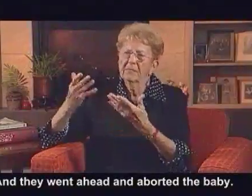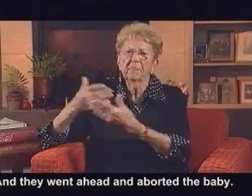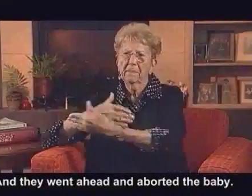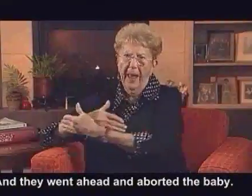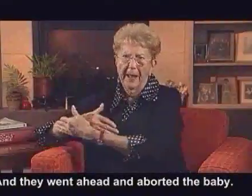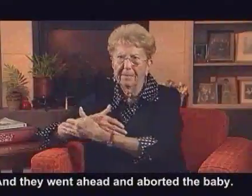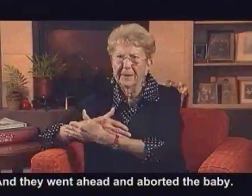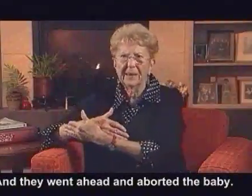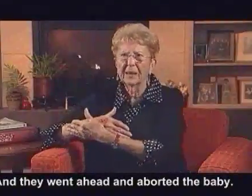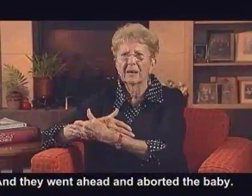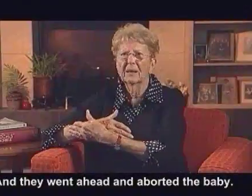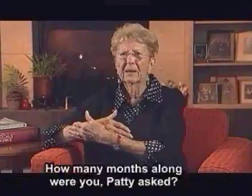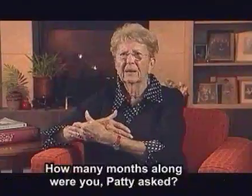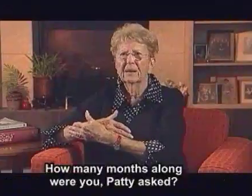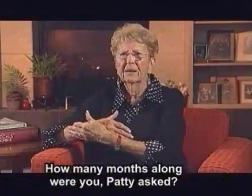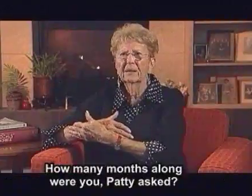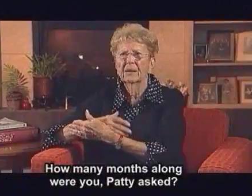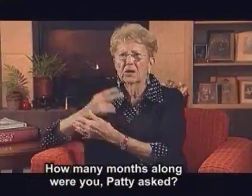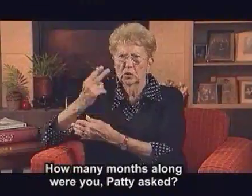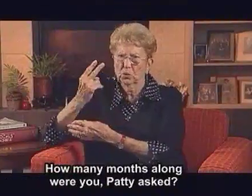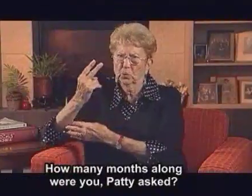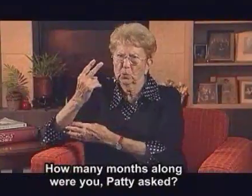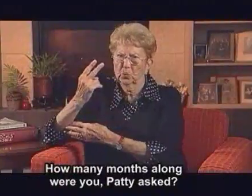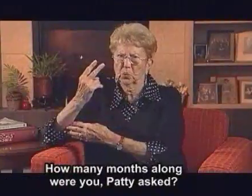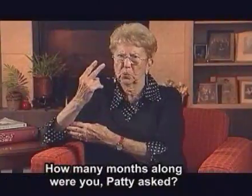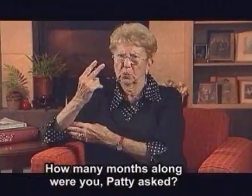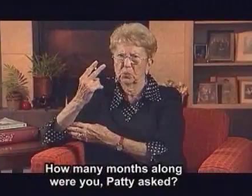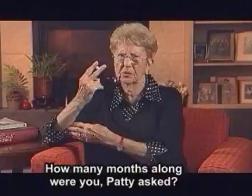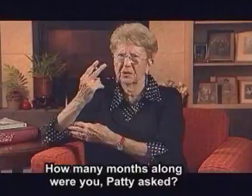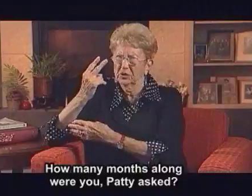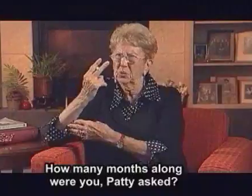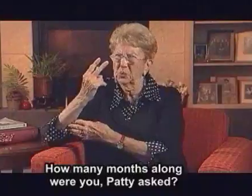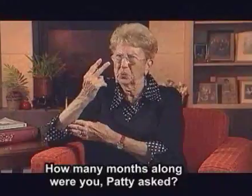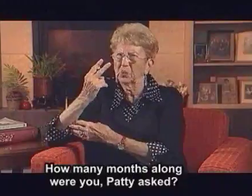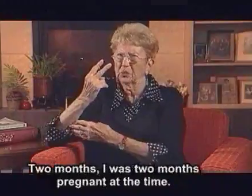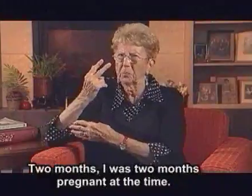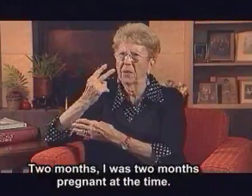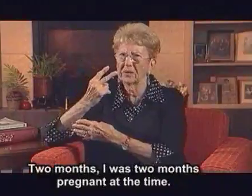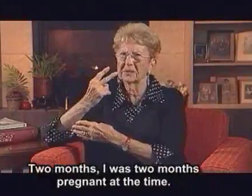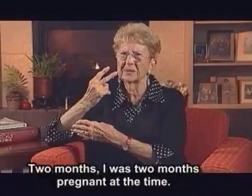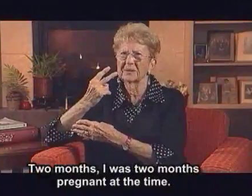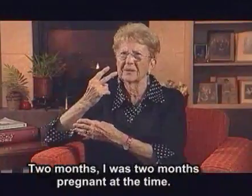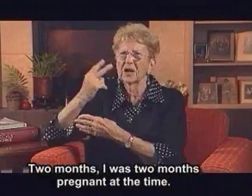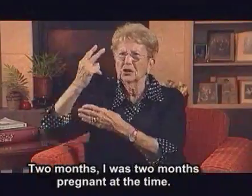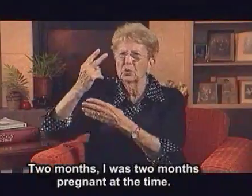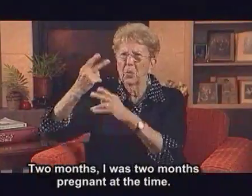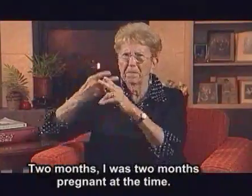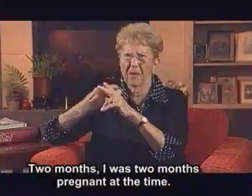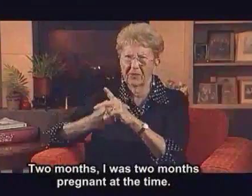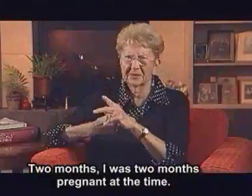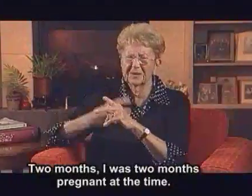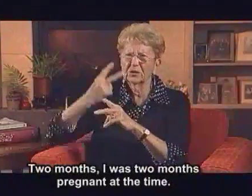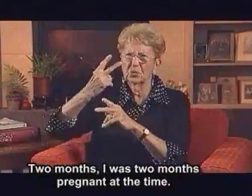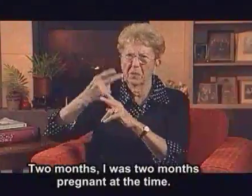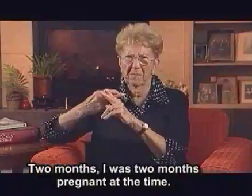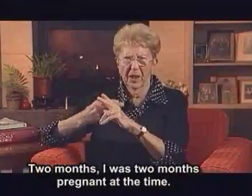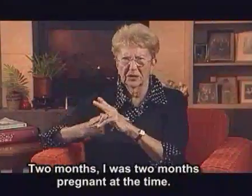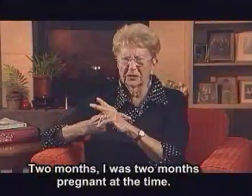went ahead and aborted the baby. How many months along were you? Patty asked. 2 months. I was 2 months pregnant at the time.